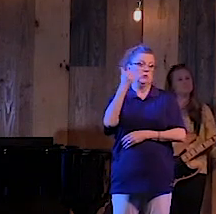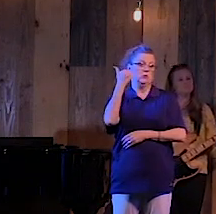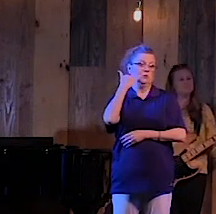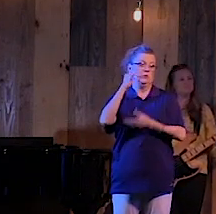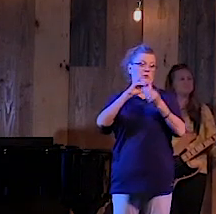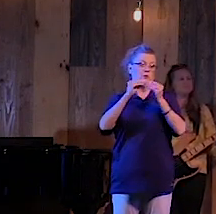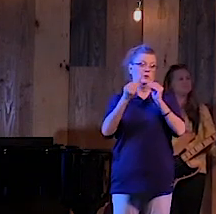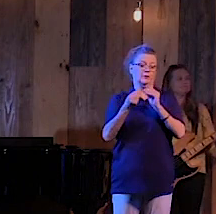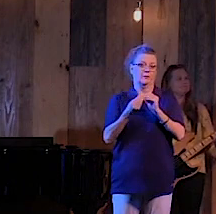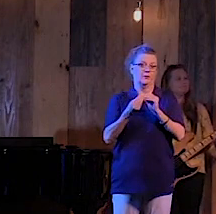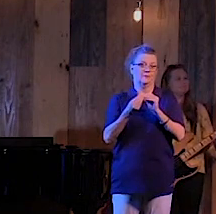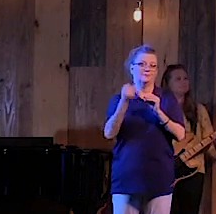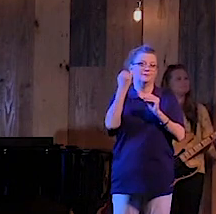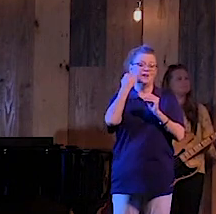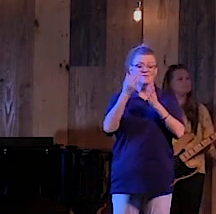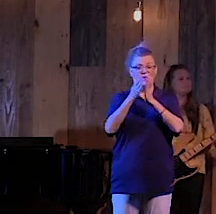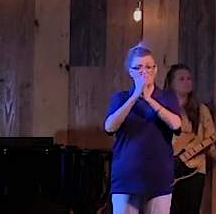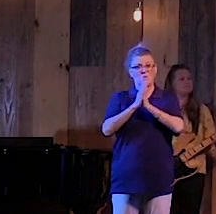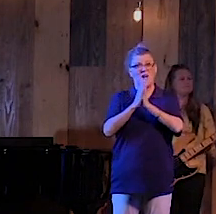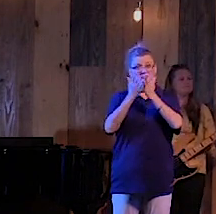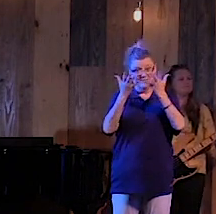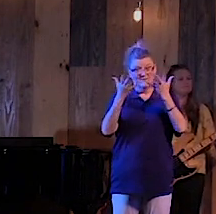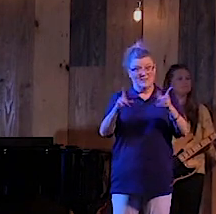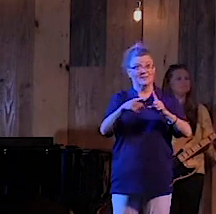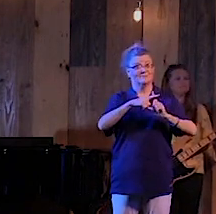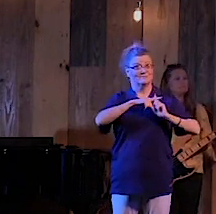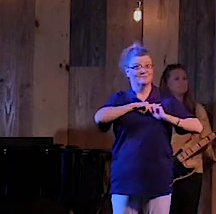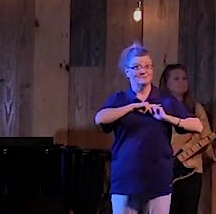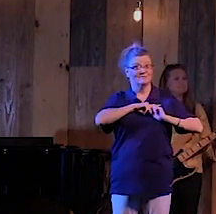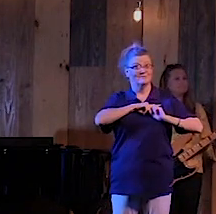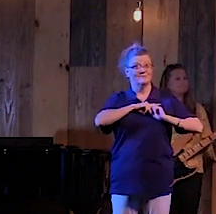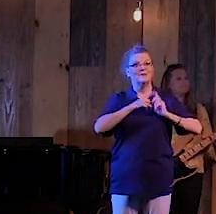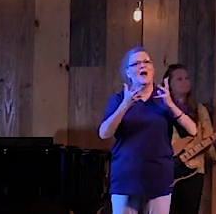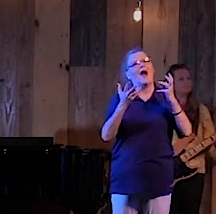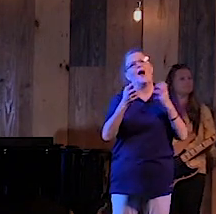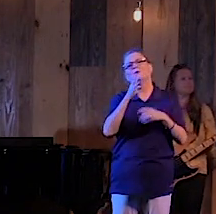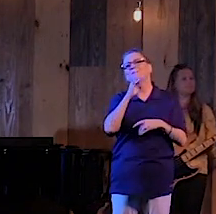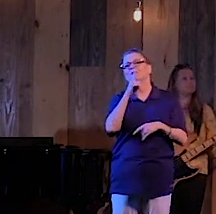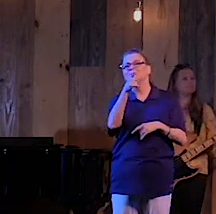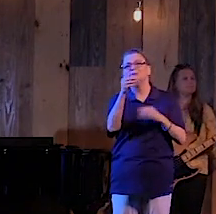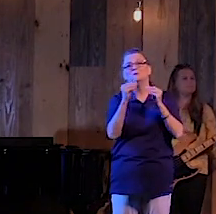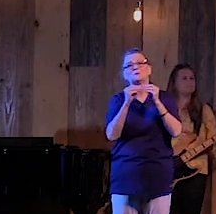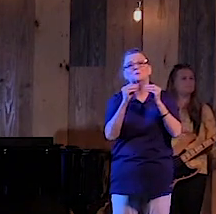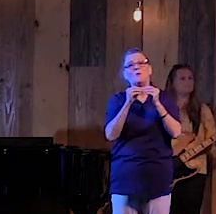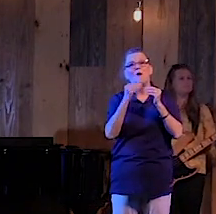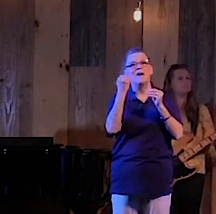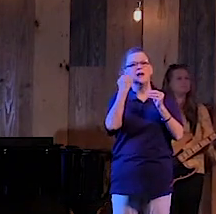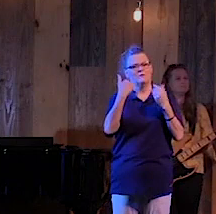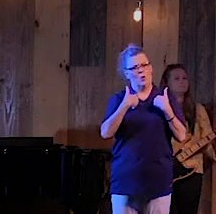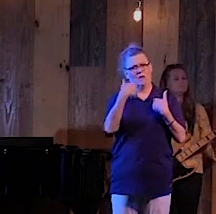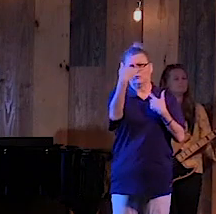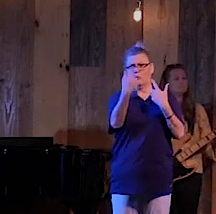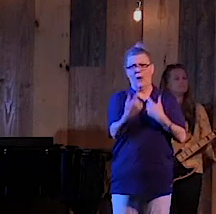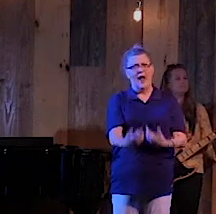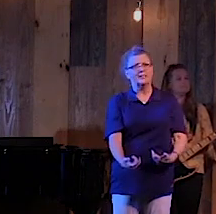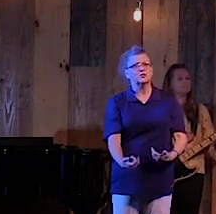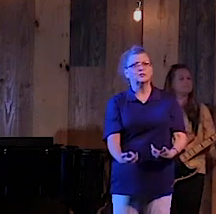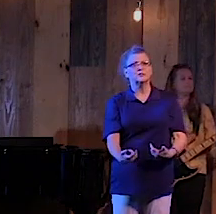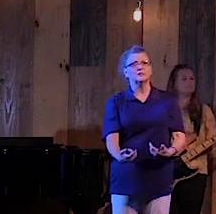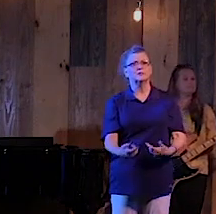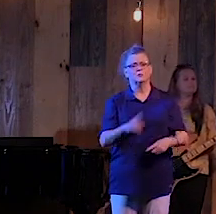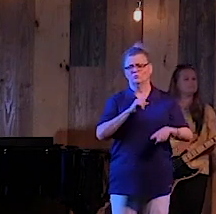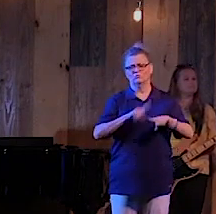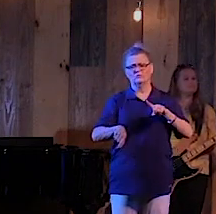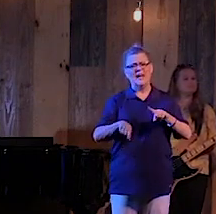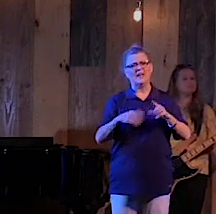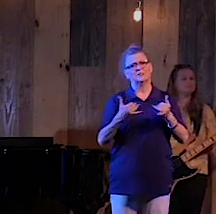979-702-8133. If you prayed that and you've done business with God, I'd love to talk to you more. But if you have questions and you just couldn't take that step today, but you're